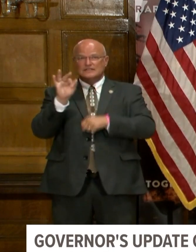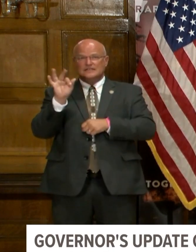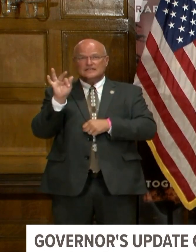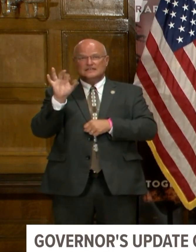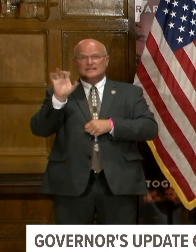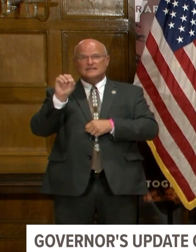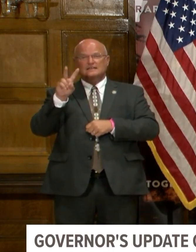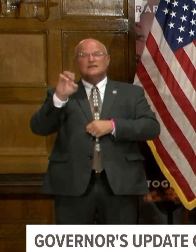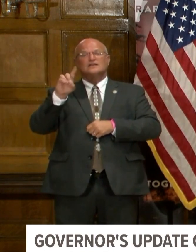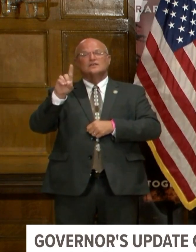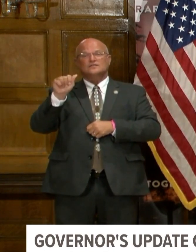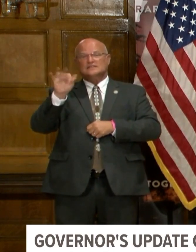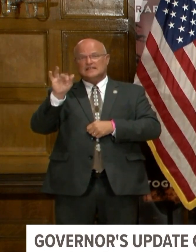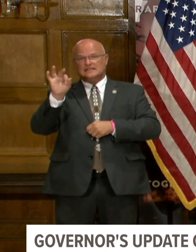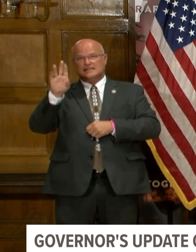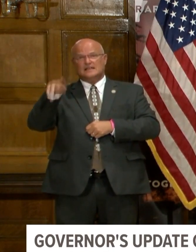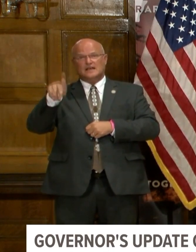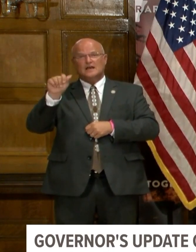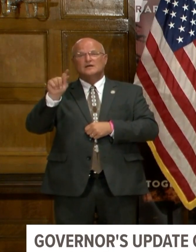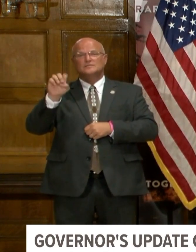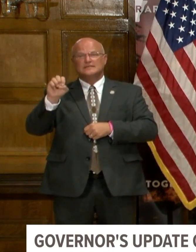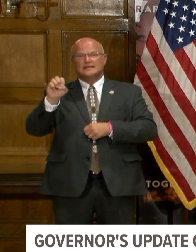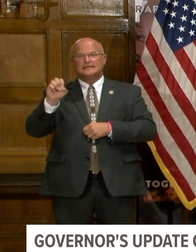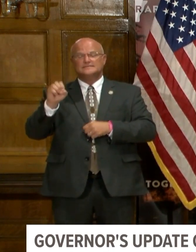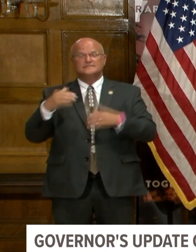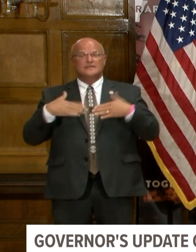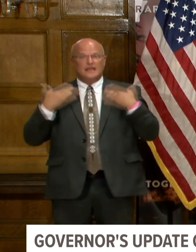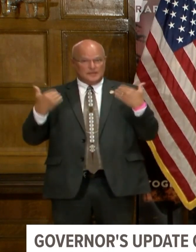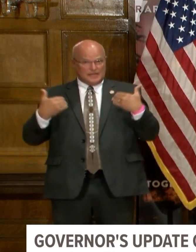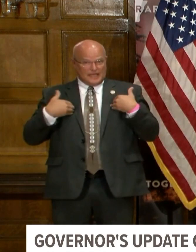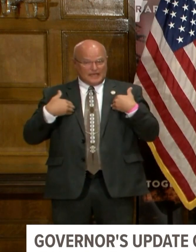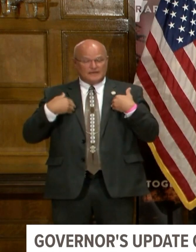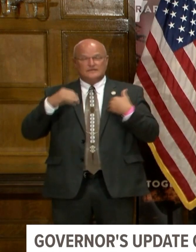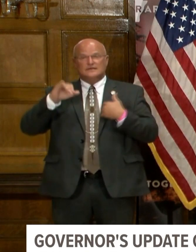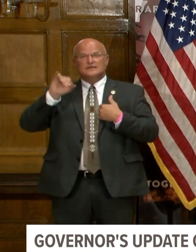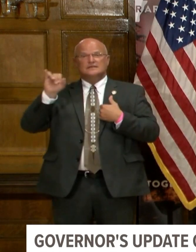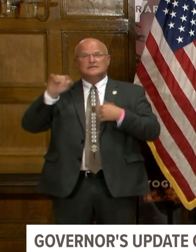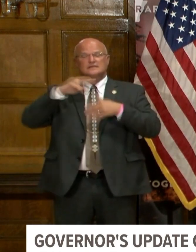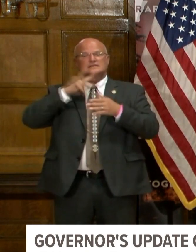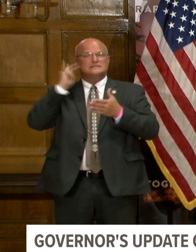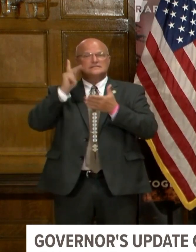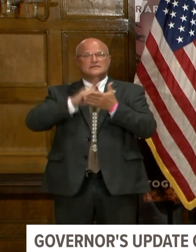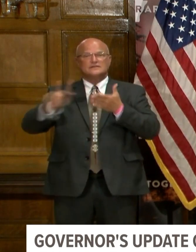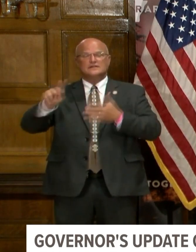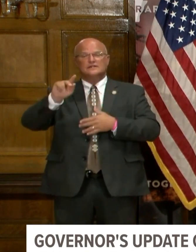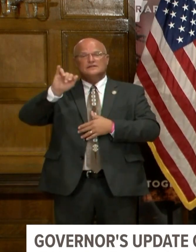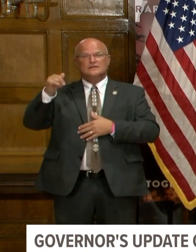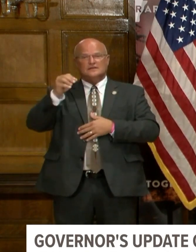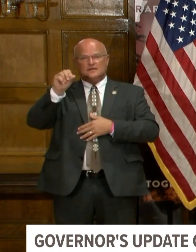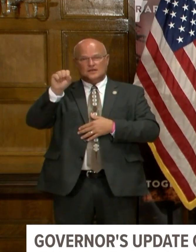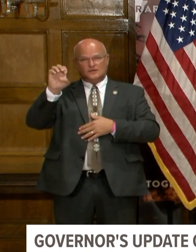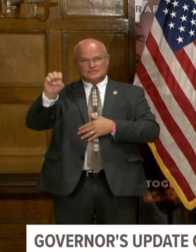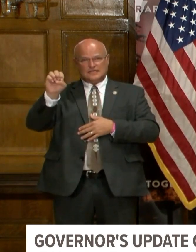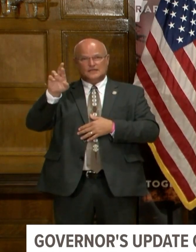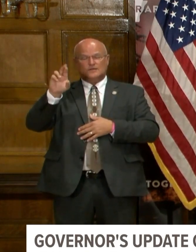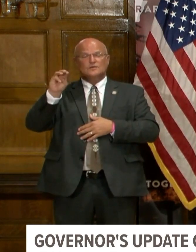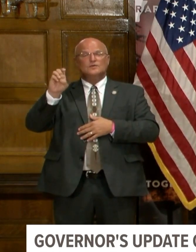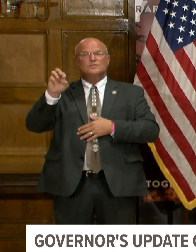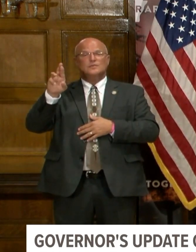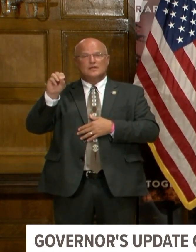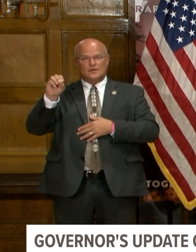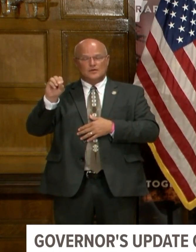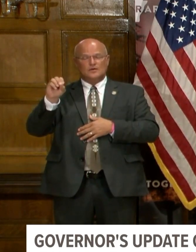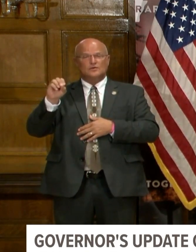COVID-19 update. I'm pleased to be joined by Secretary Jose Romero from the Department of Health, as well as